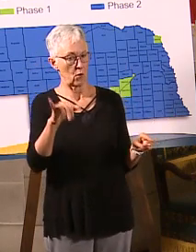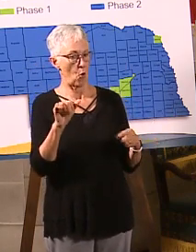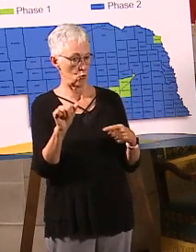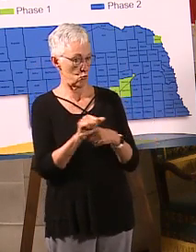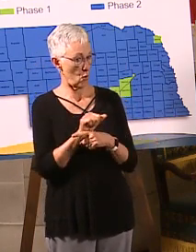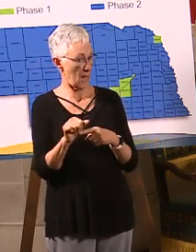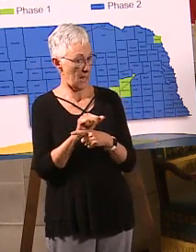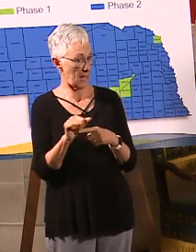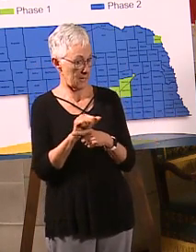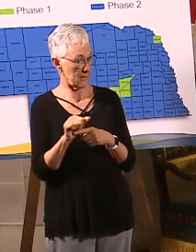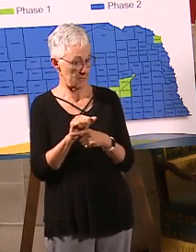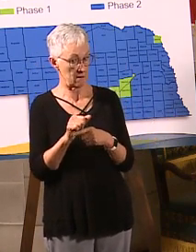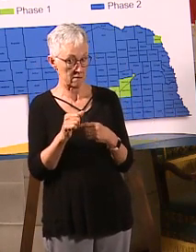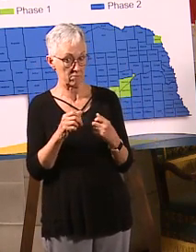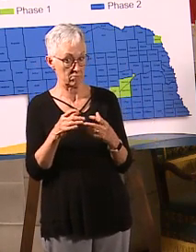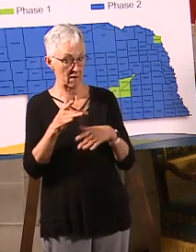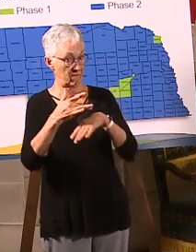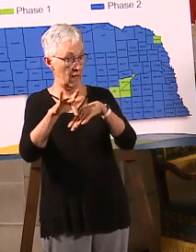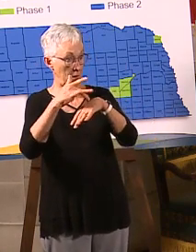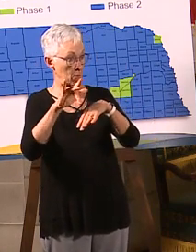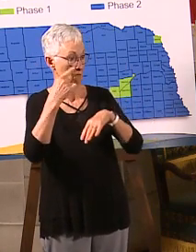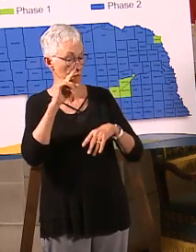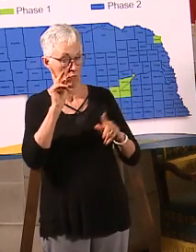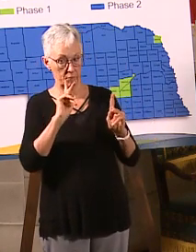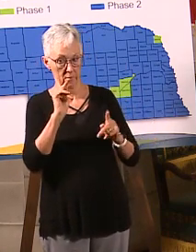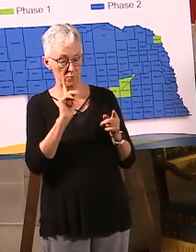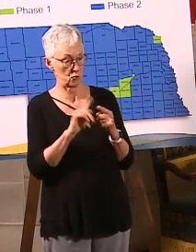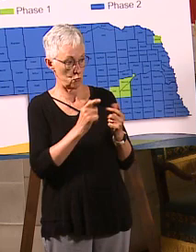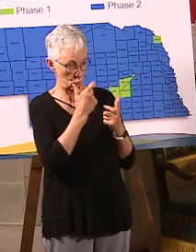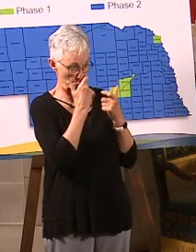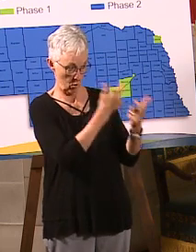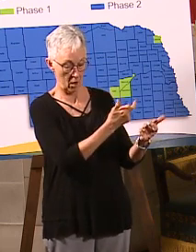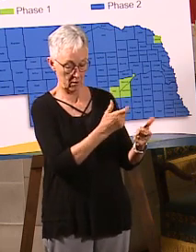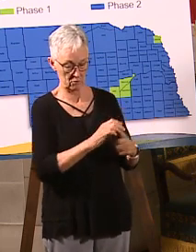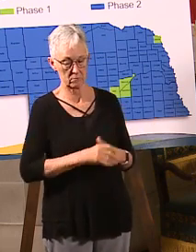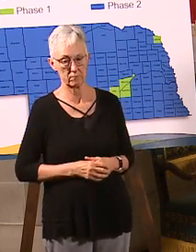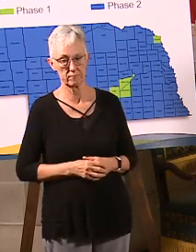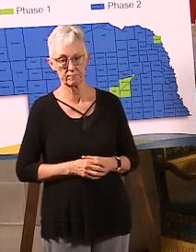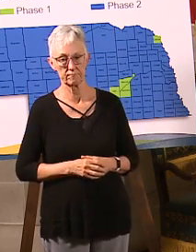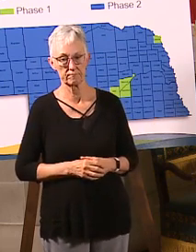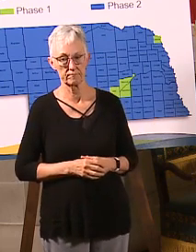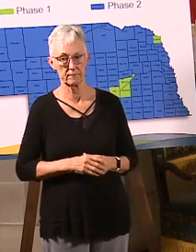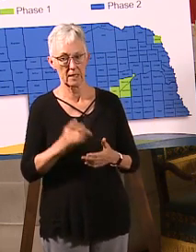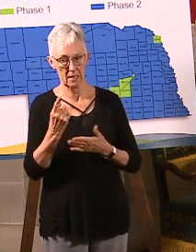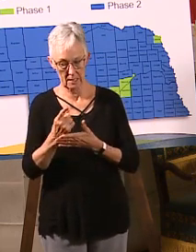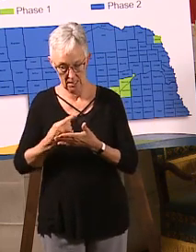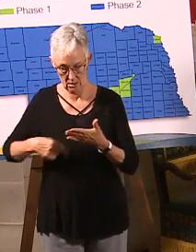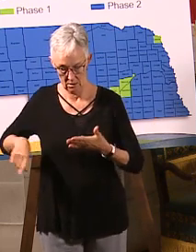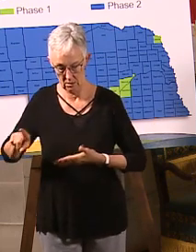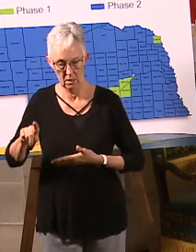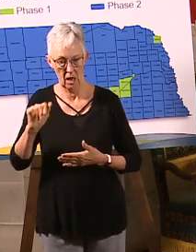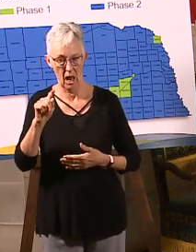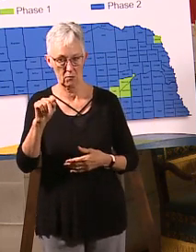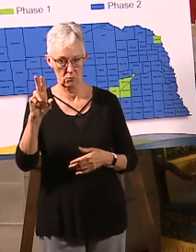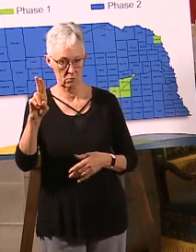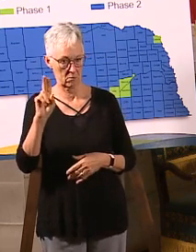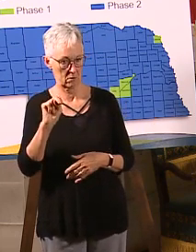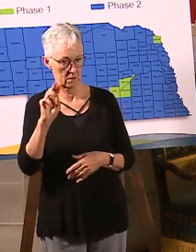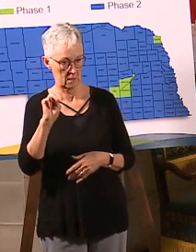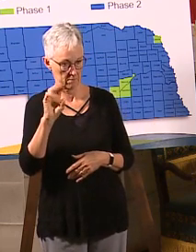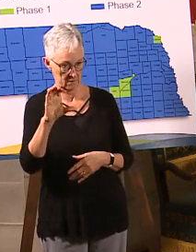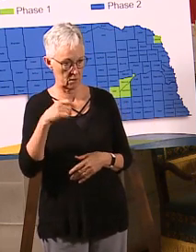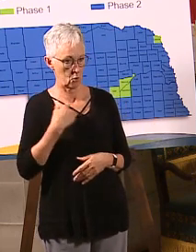because the need has changed. And one thing I'm pleased to announce is that launching next week, actually at UNMC, we're